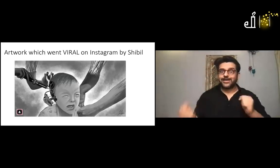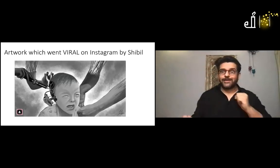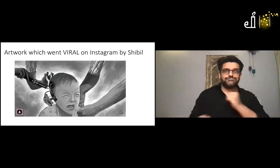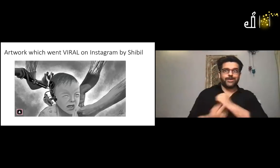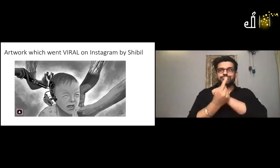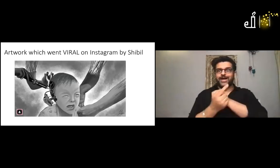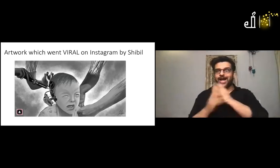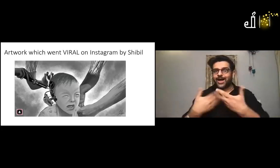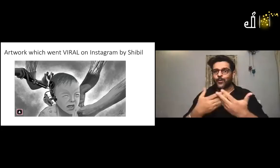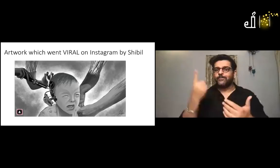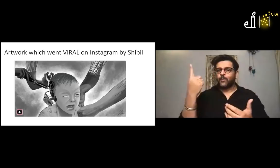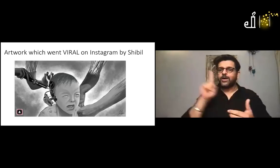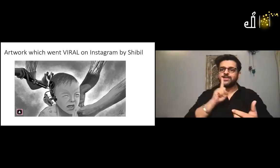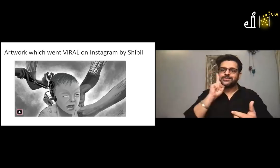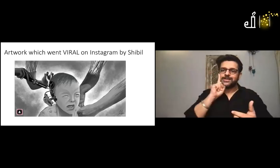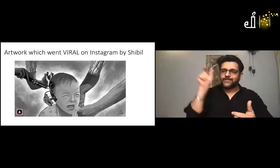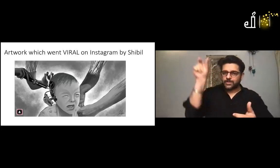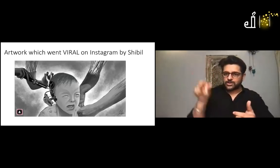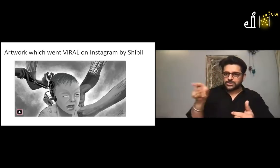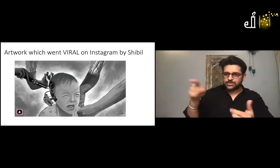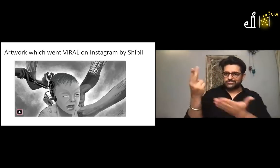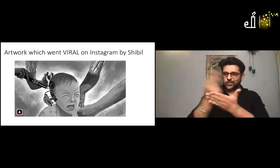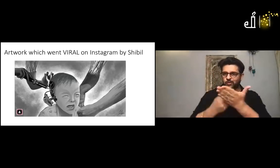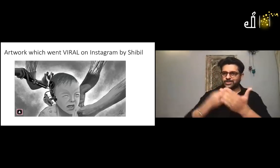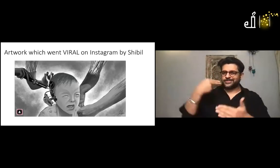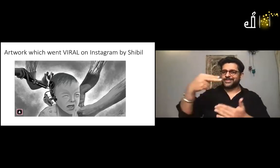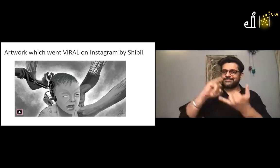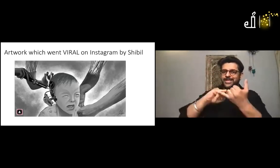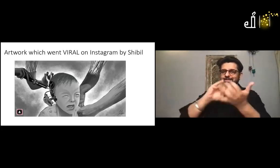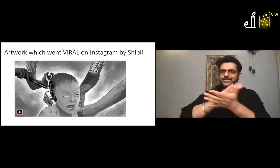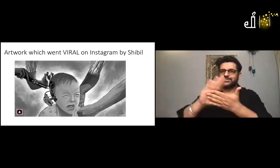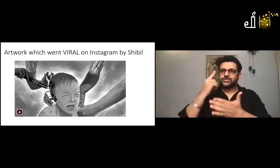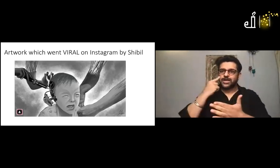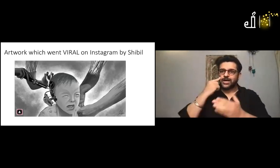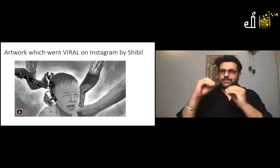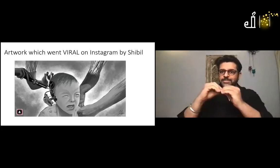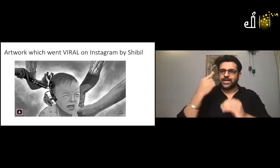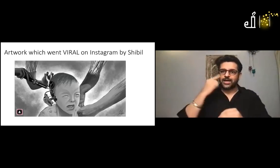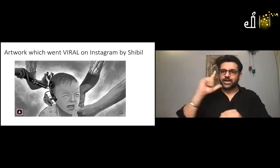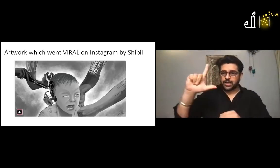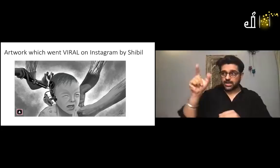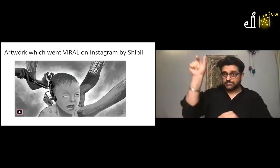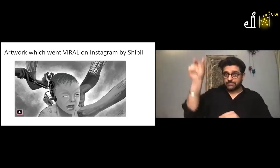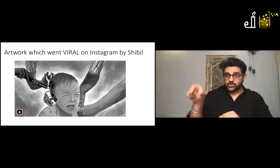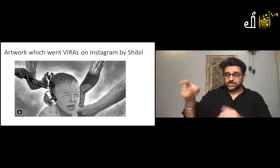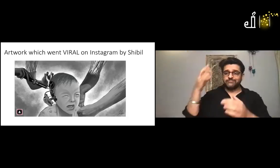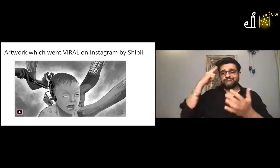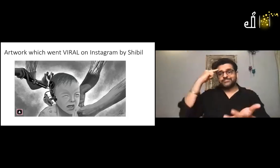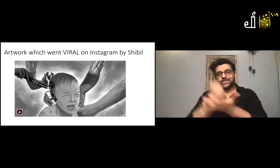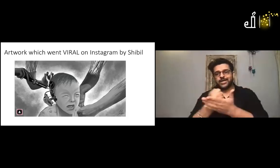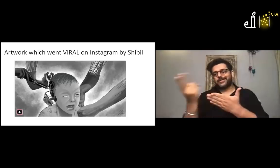So how this popped up? How did this come up? One deaf person, his name is Shibil, deaf